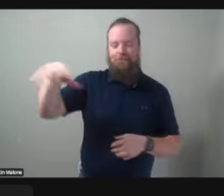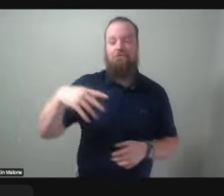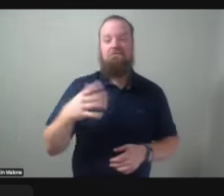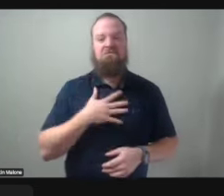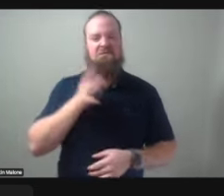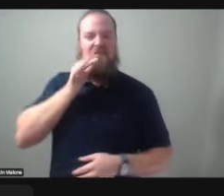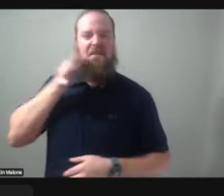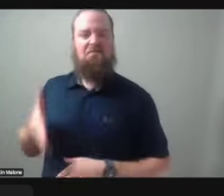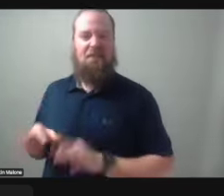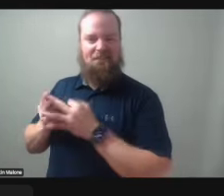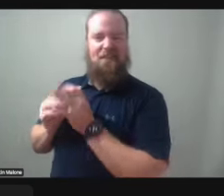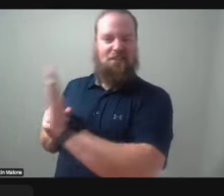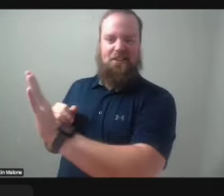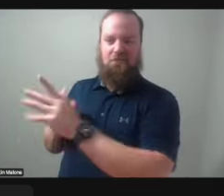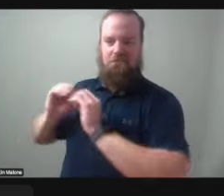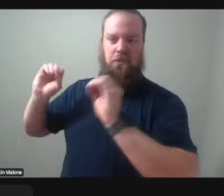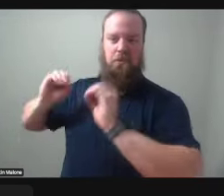of us